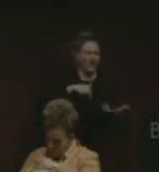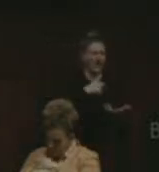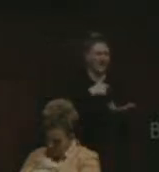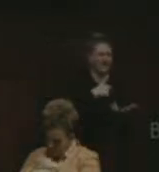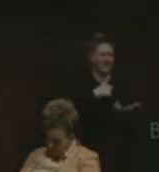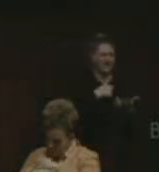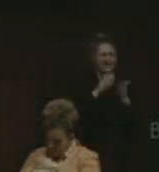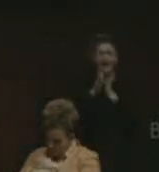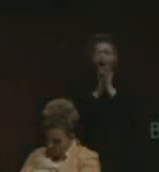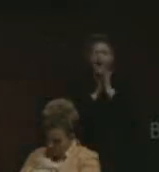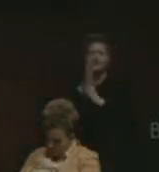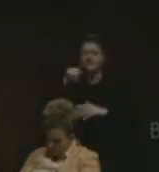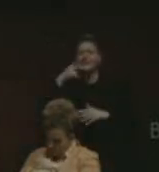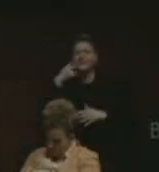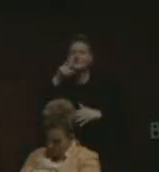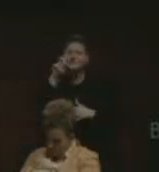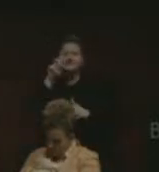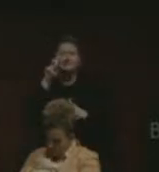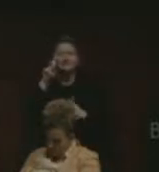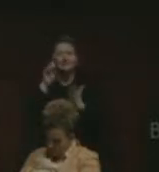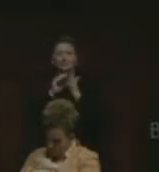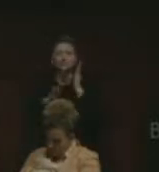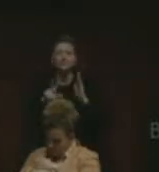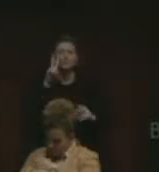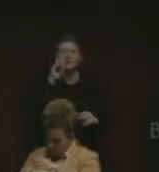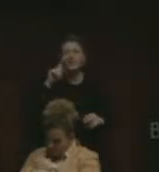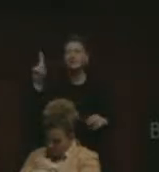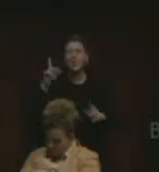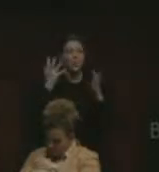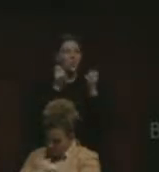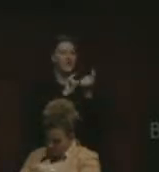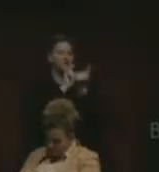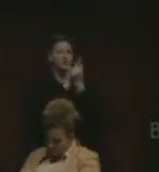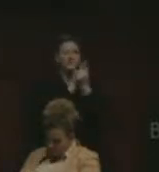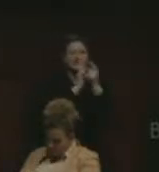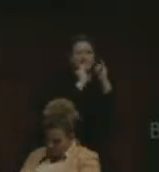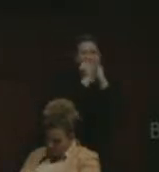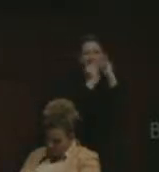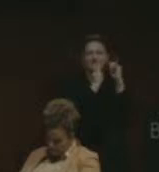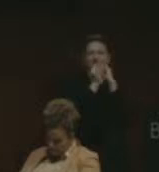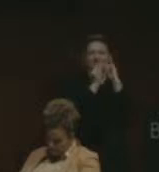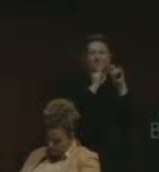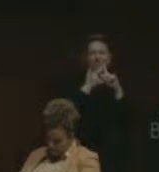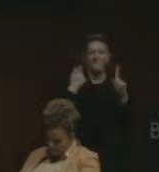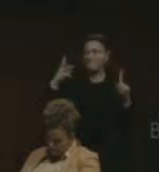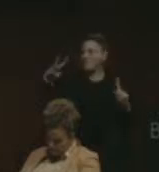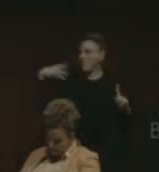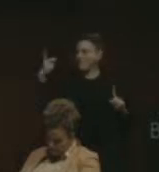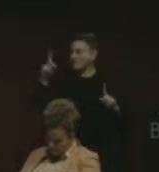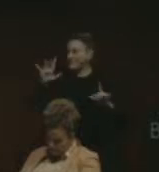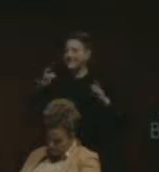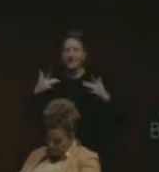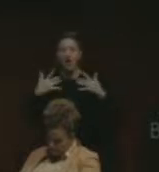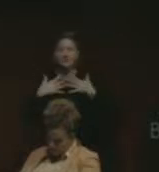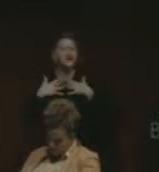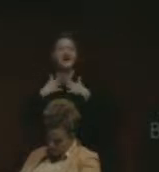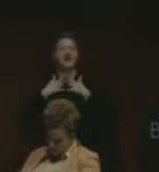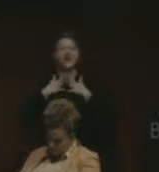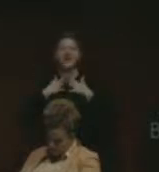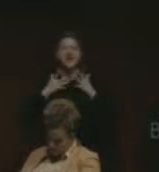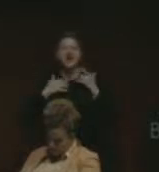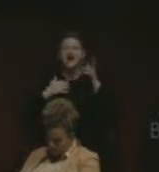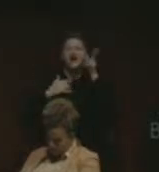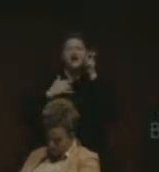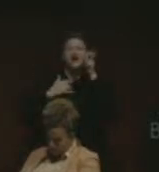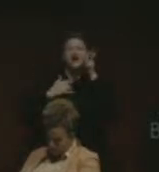eager doctoral student in 2001, and I wanted to interview Myrtle. I was coming from Washington, D.C., and I was so eager to hear the story